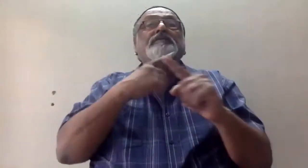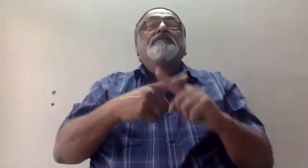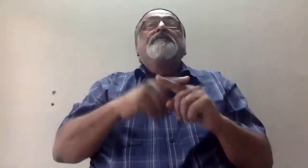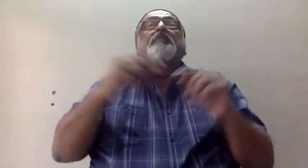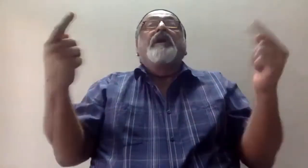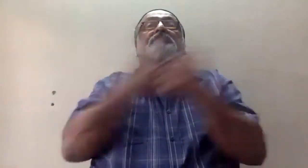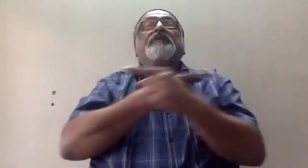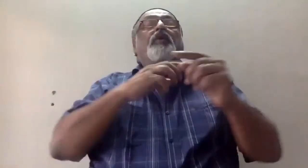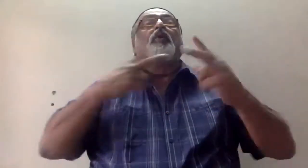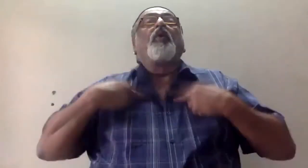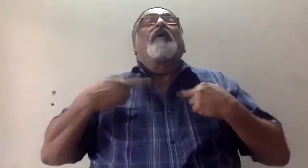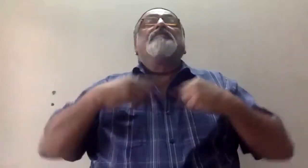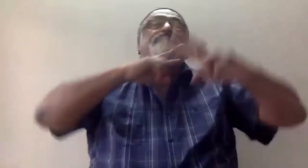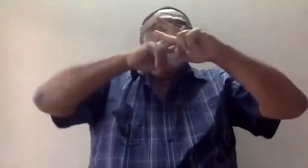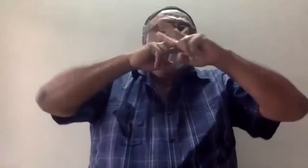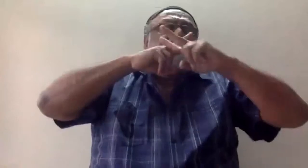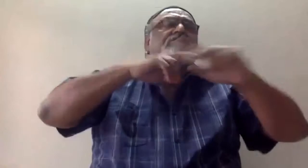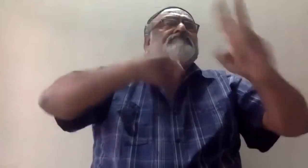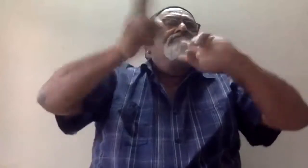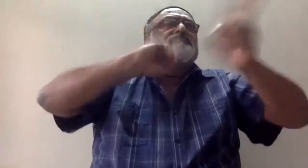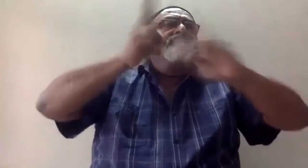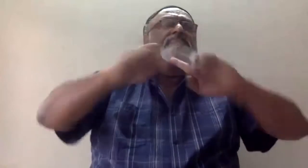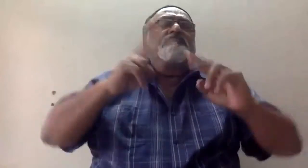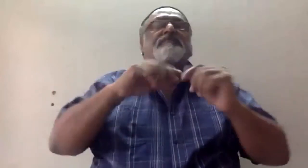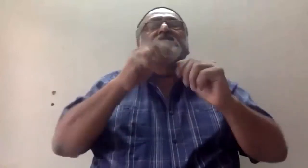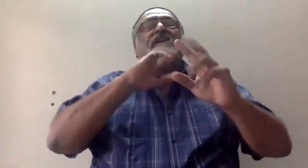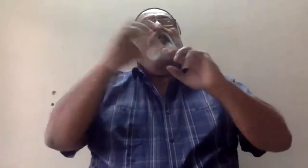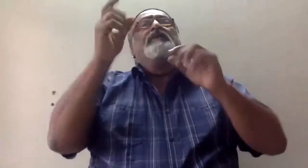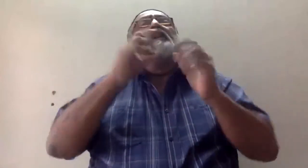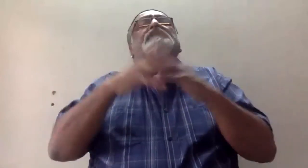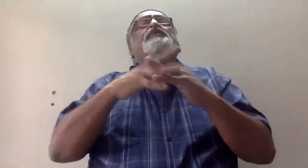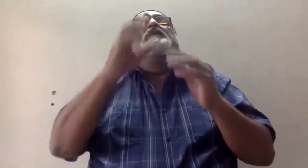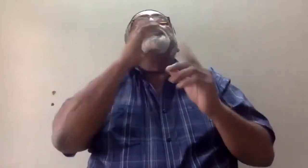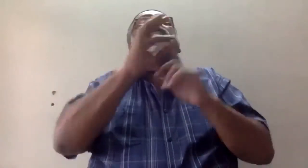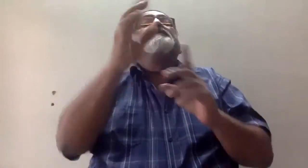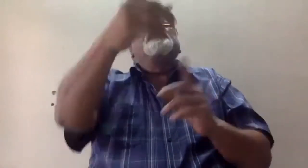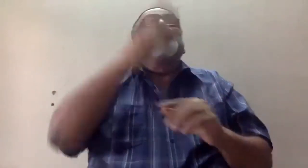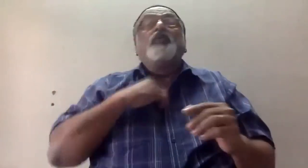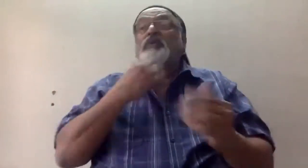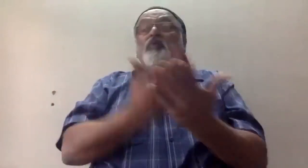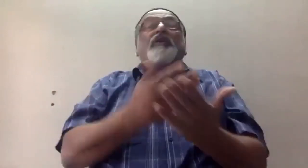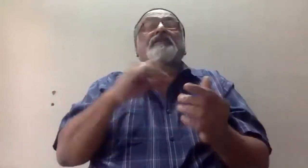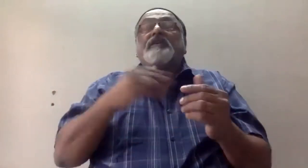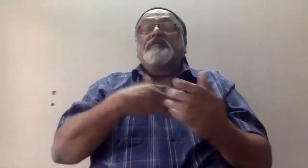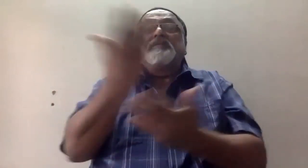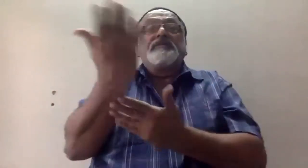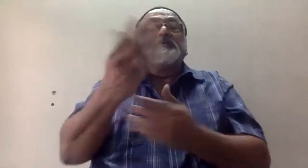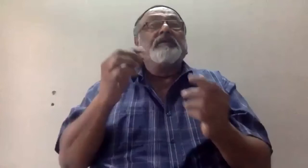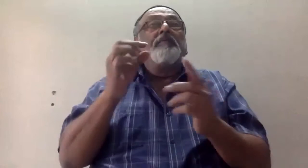by the lawyers of this party who's claiming for a probate of that case. Now, is